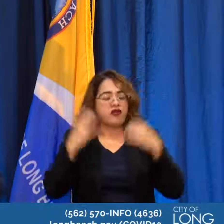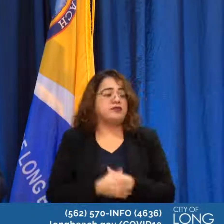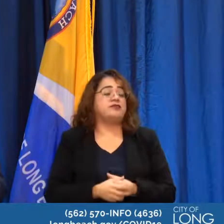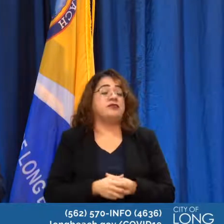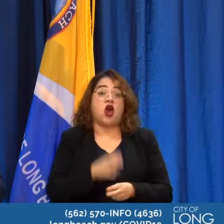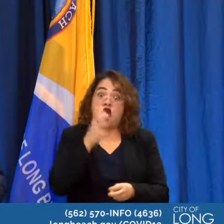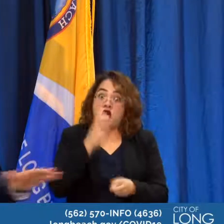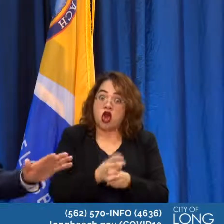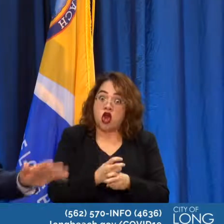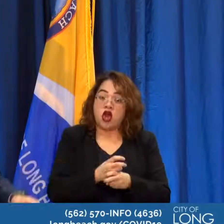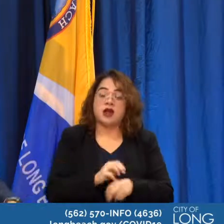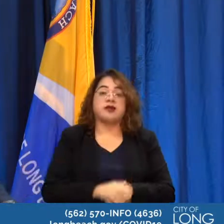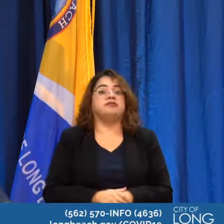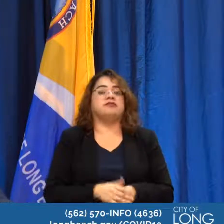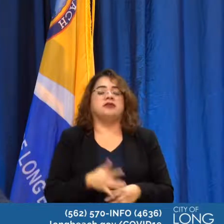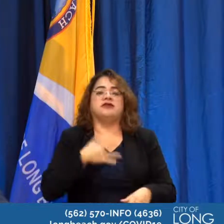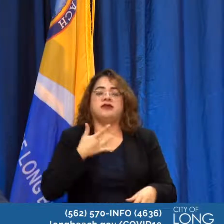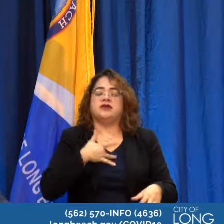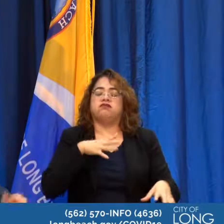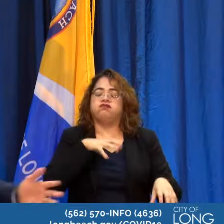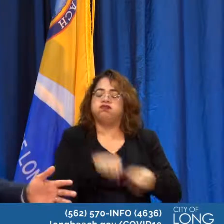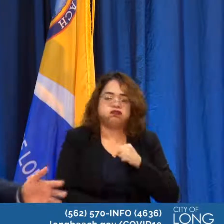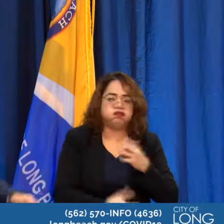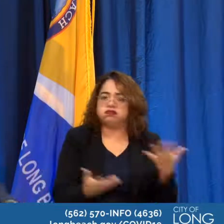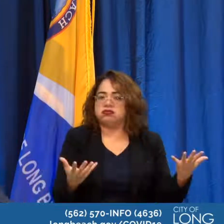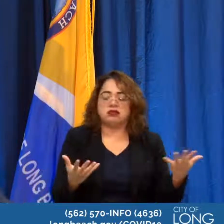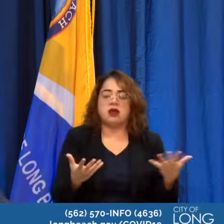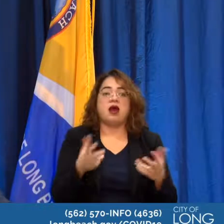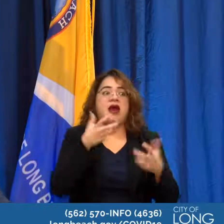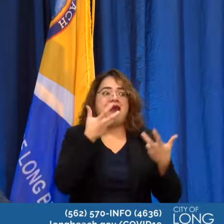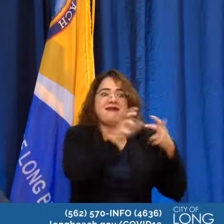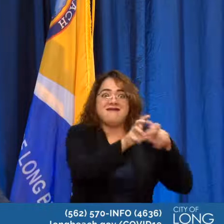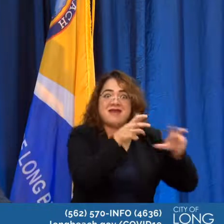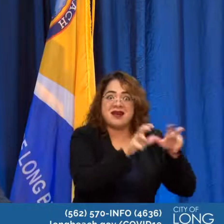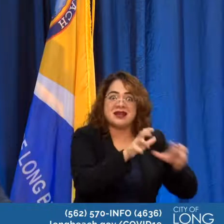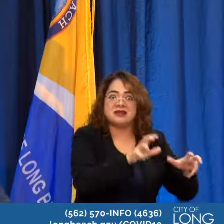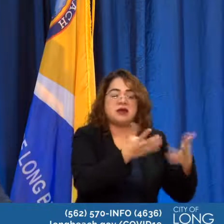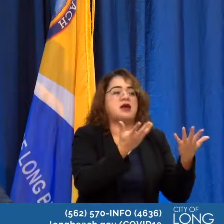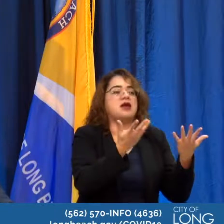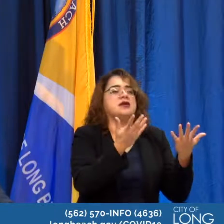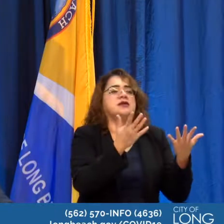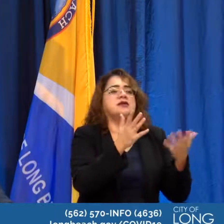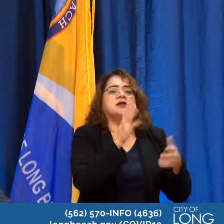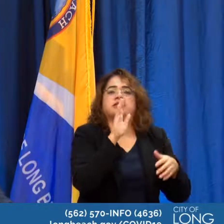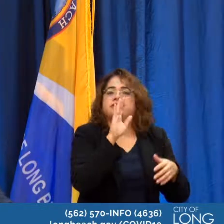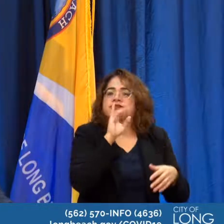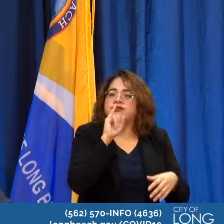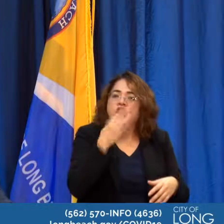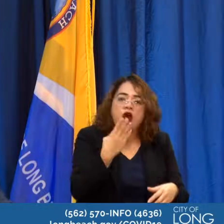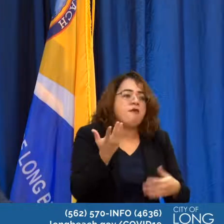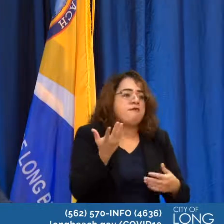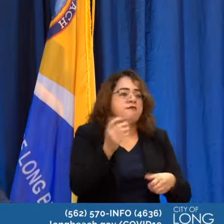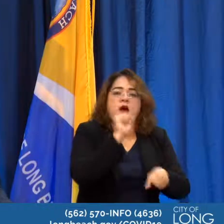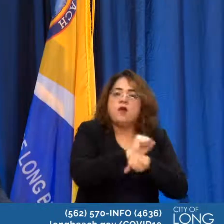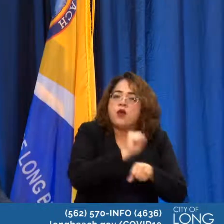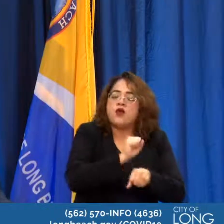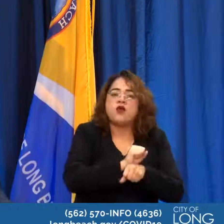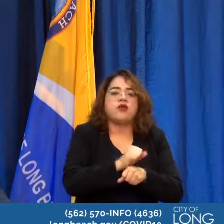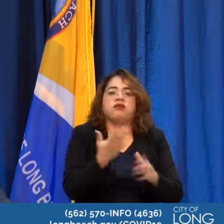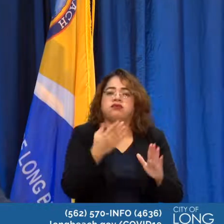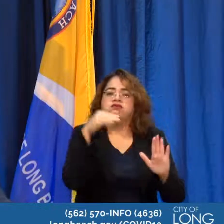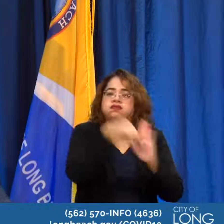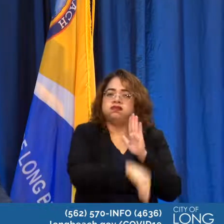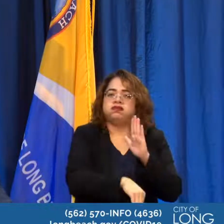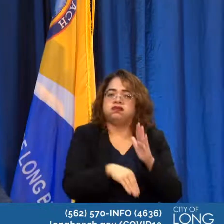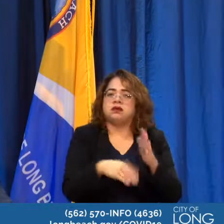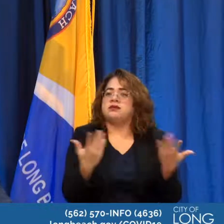families and people's livelihood and their investments. And they have been personally hard to see in